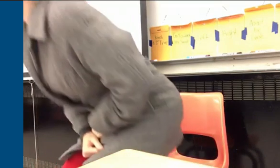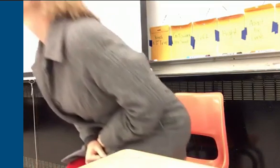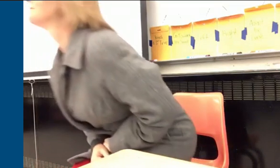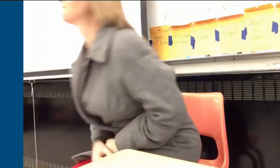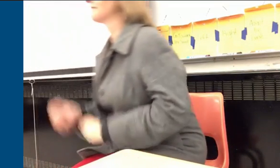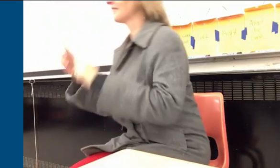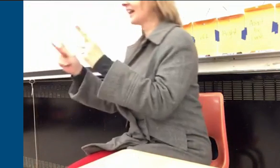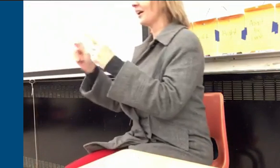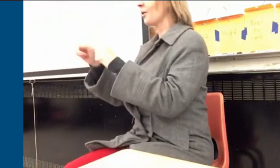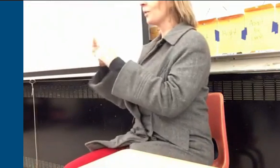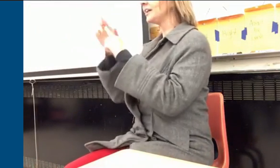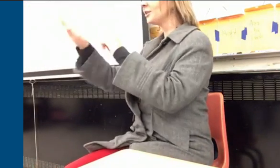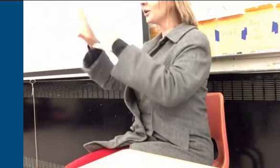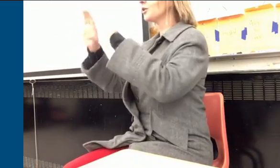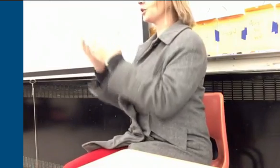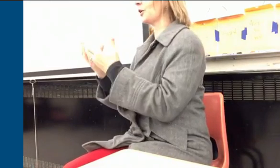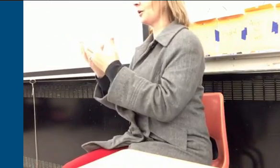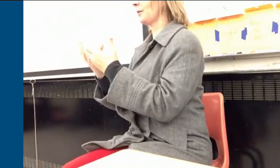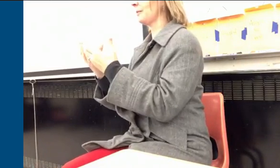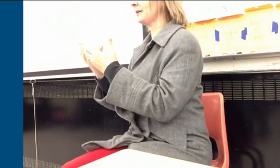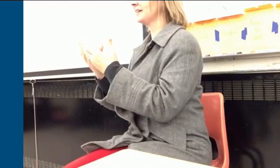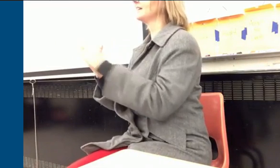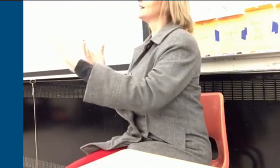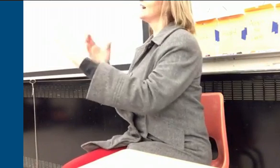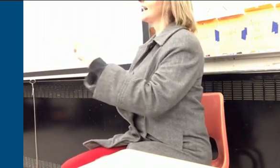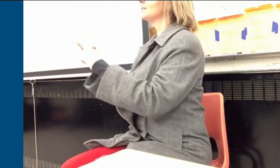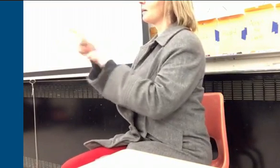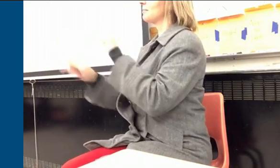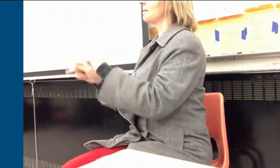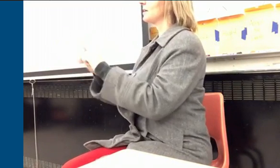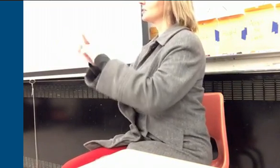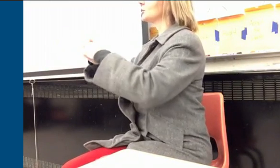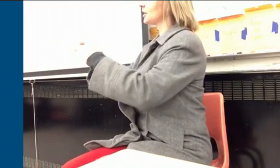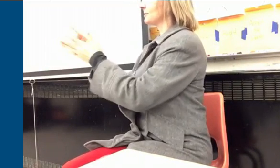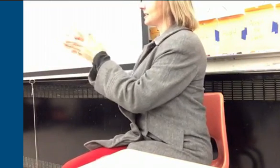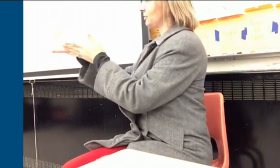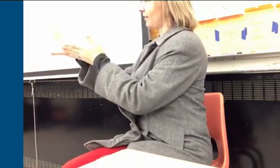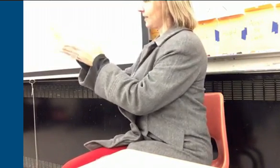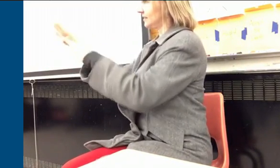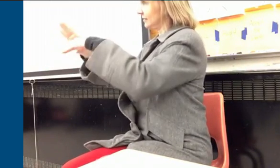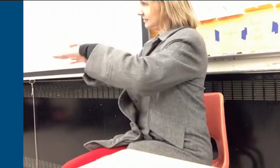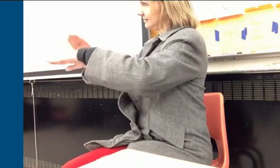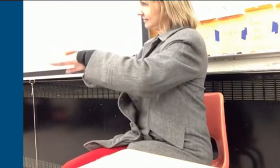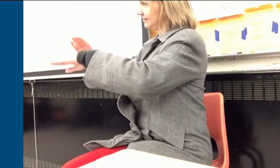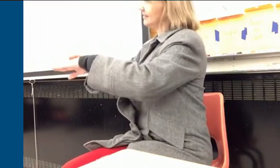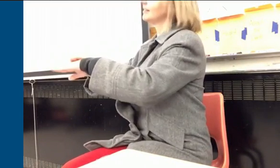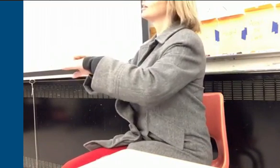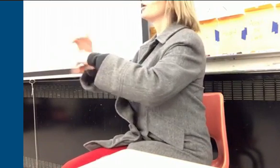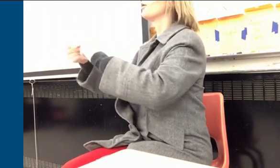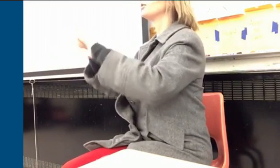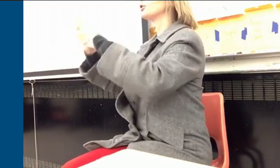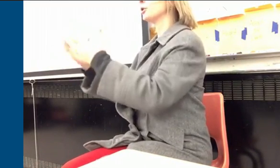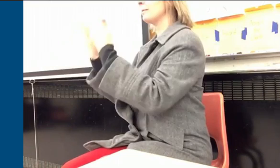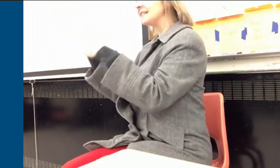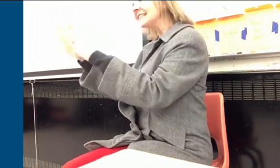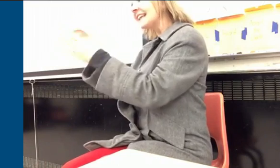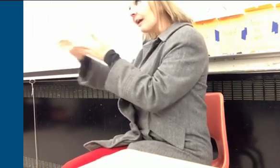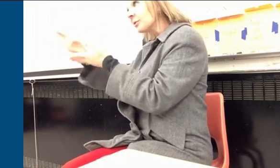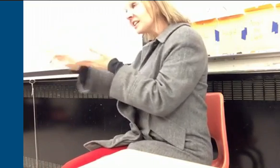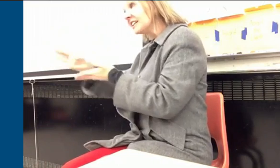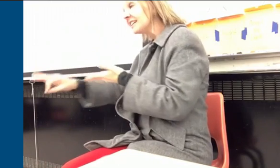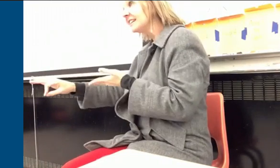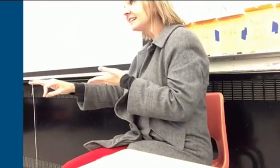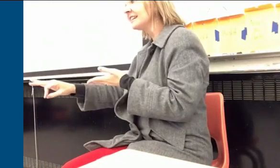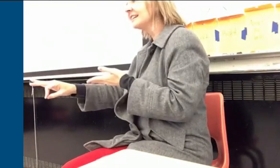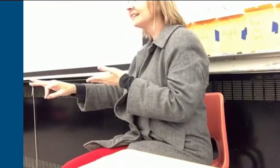Okay, once your group, hey, this is where people began to be disqualified, so be aware. Once your group has counted up how many your